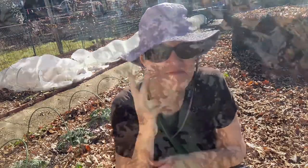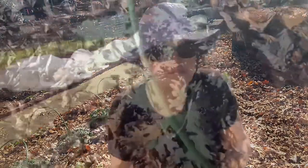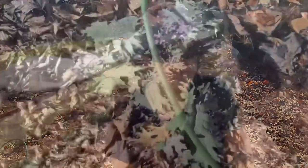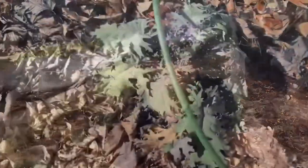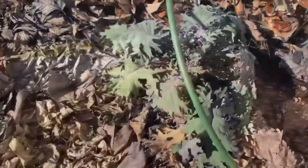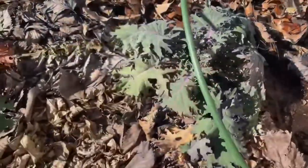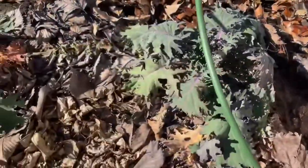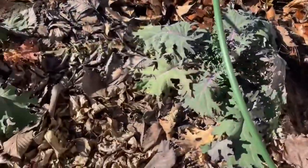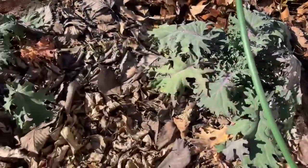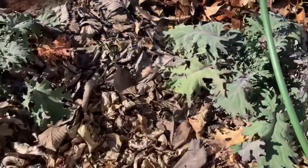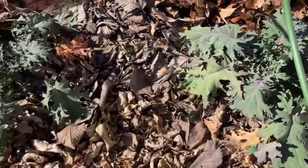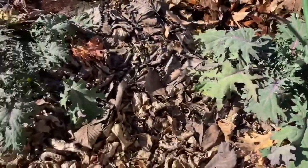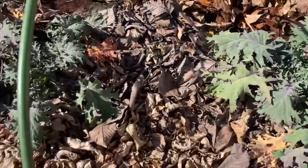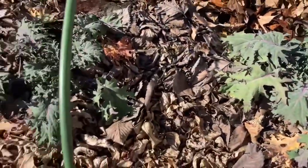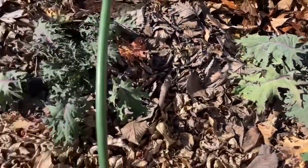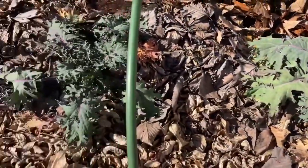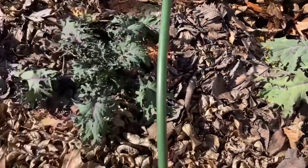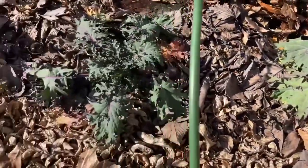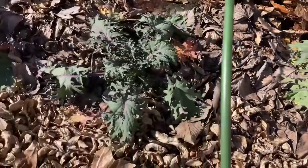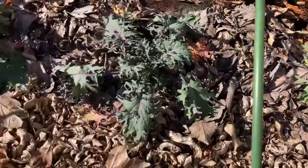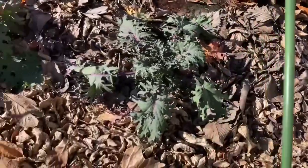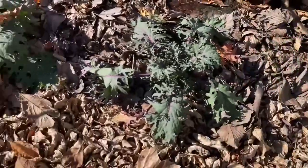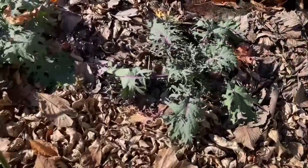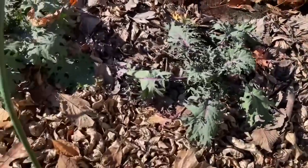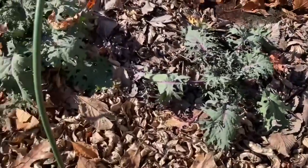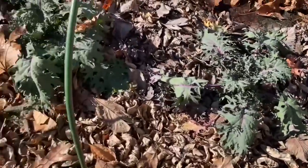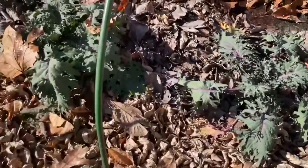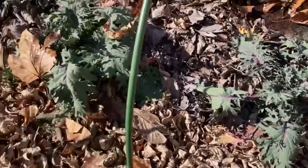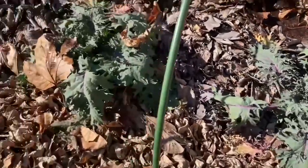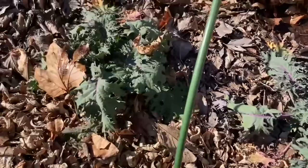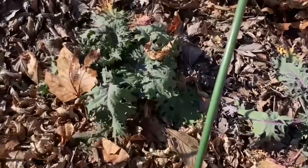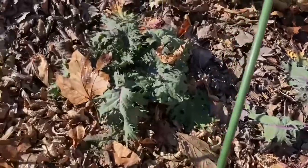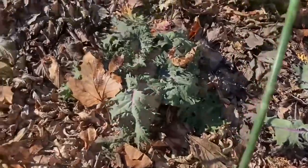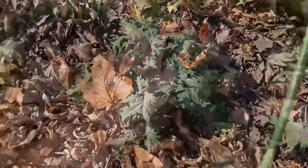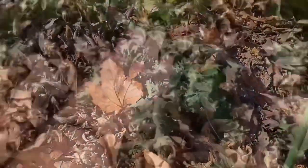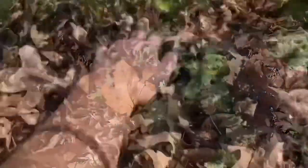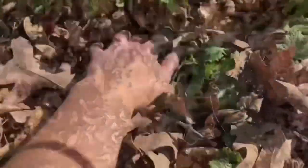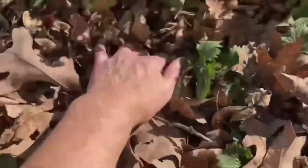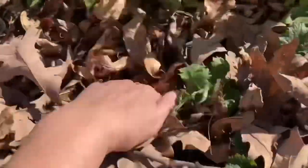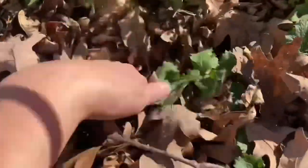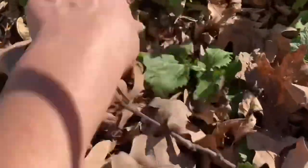9-degree weather.